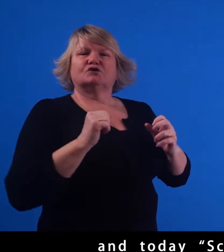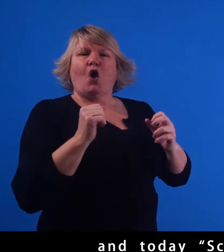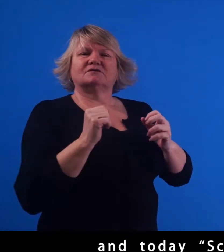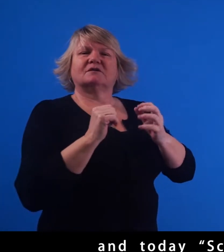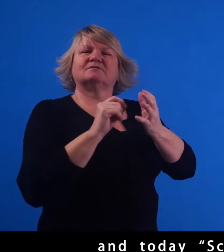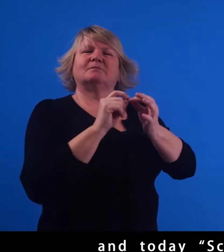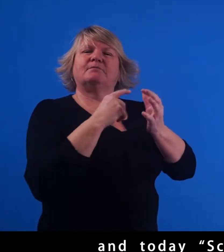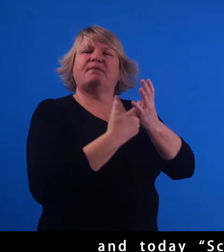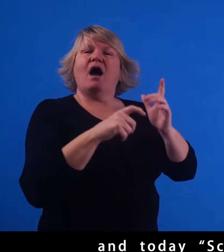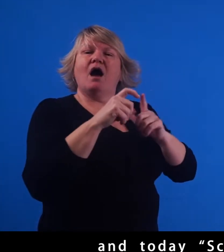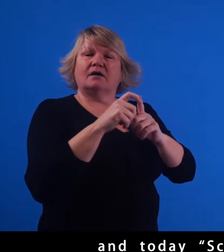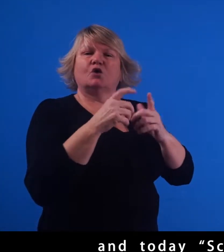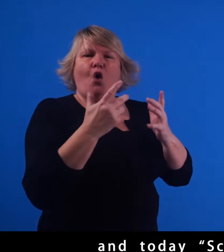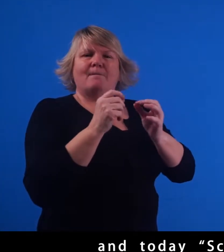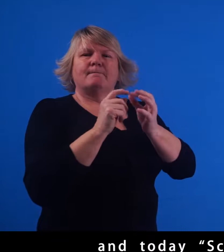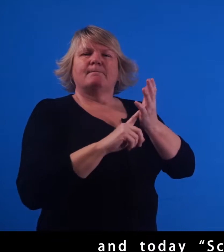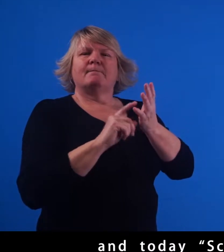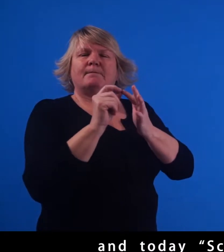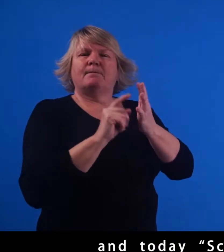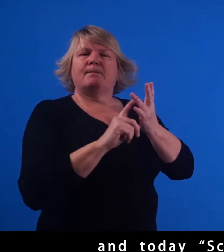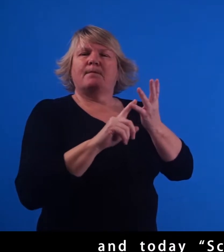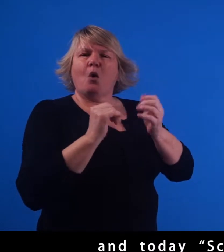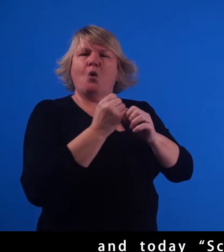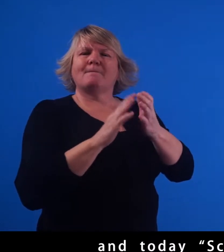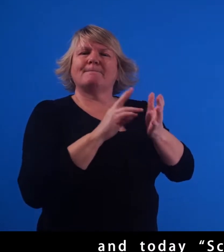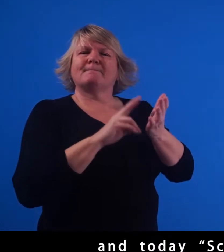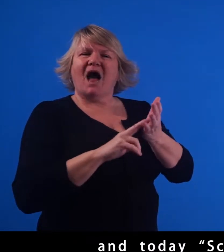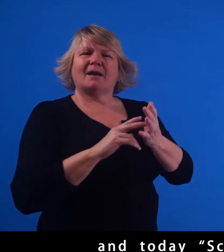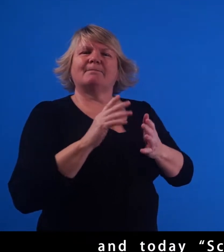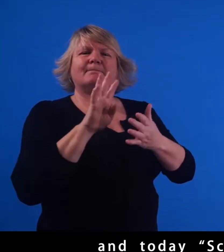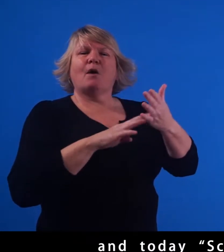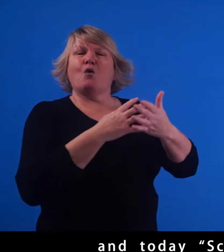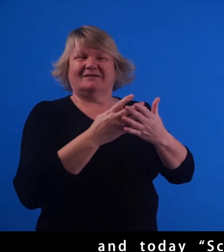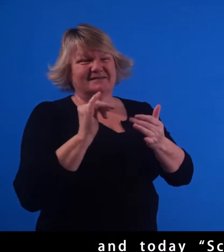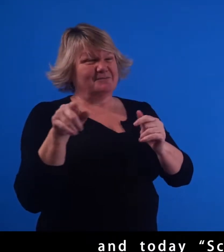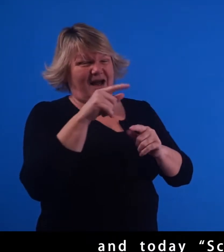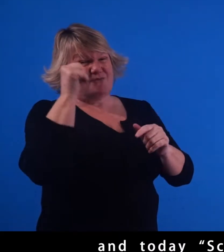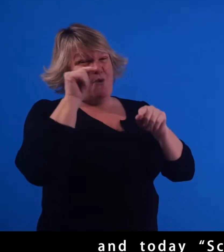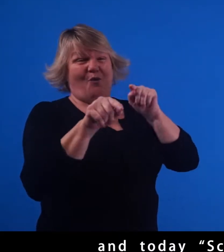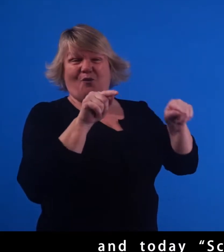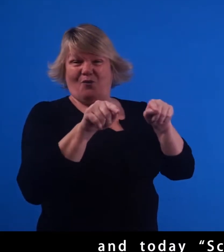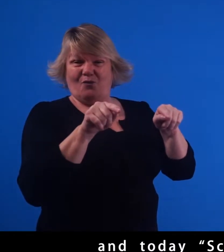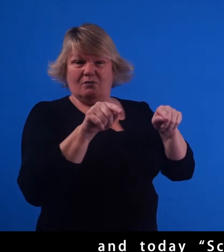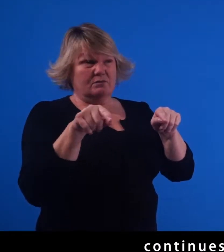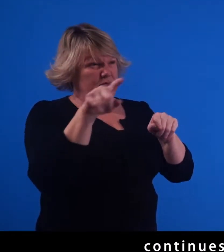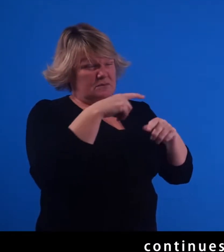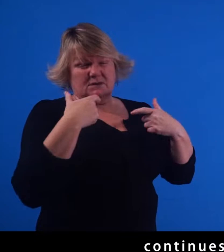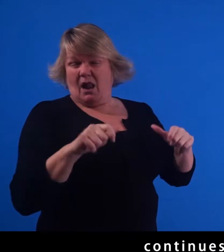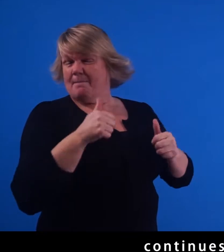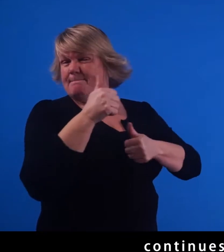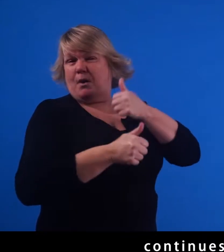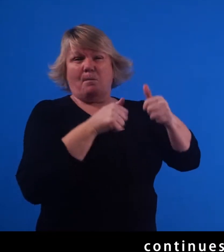And today, Scotland's bard, or the ploughman poet, as he is sometimes